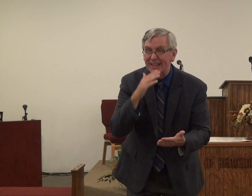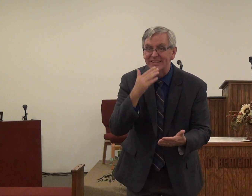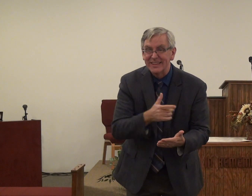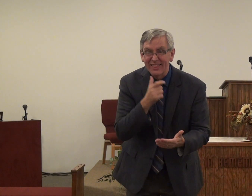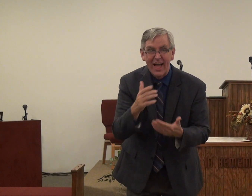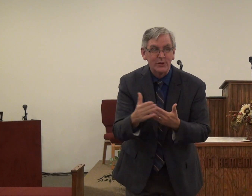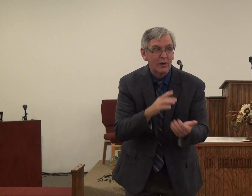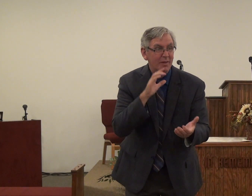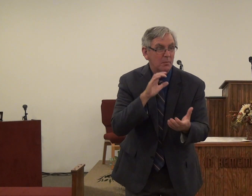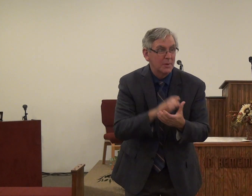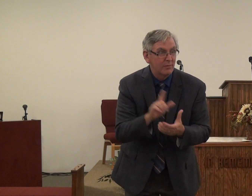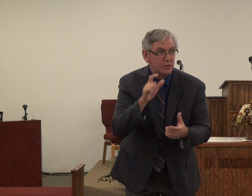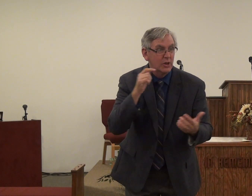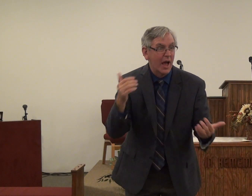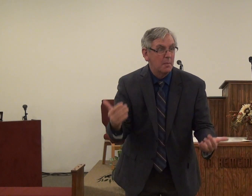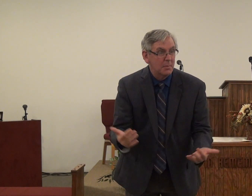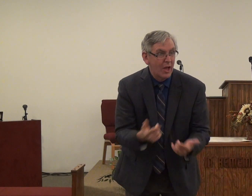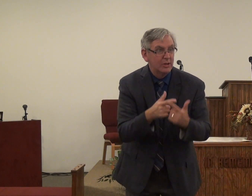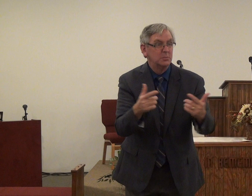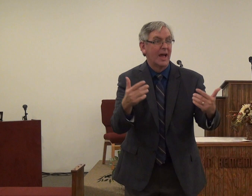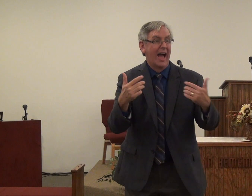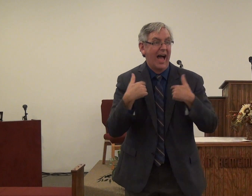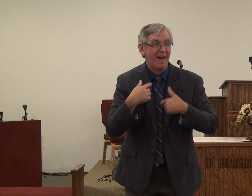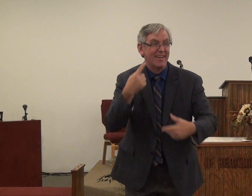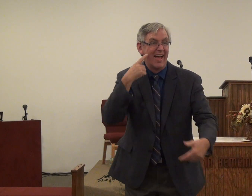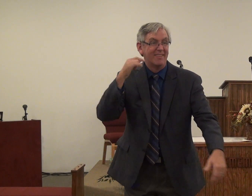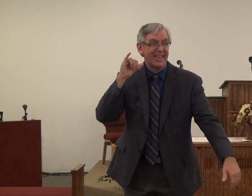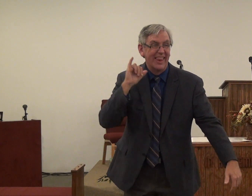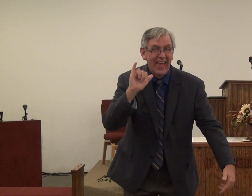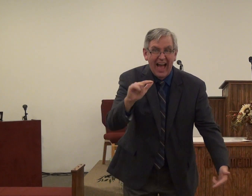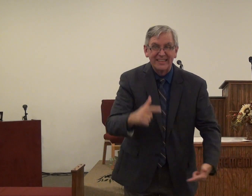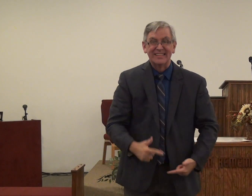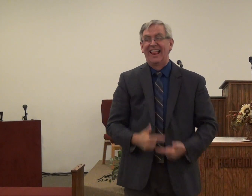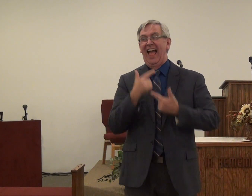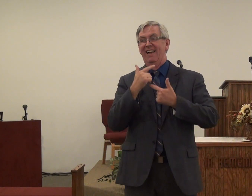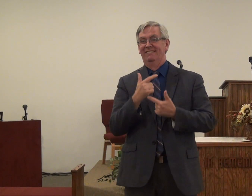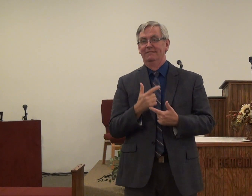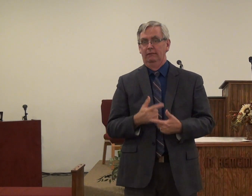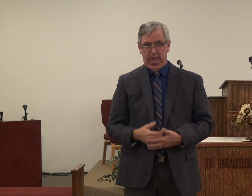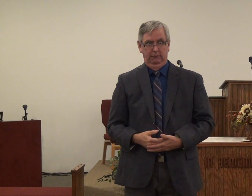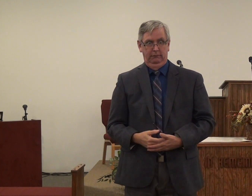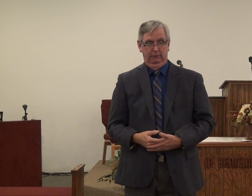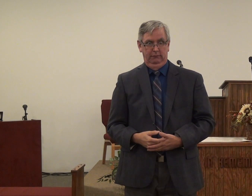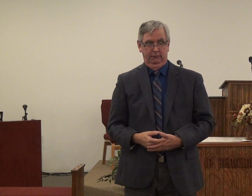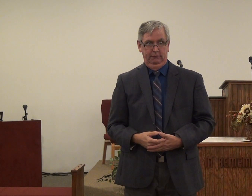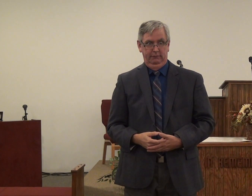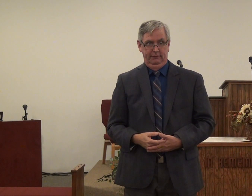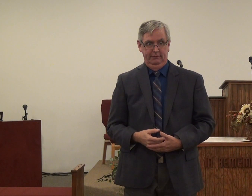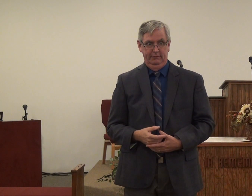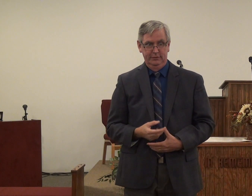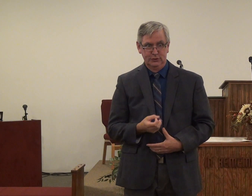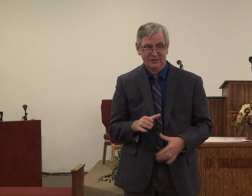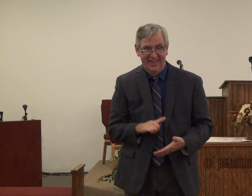only begotten Son, that whosoever believeth in him should not perish but have everlasting life.